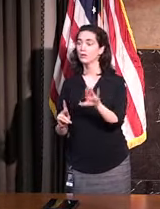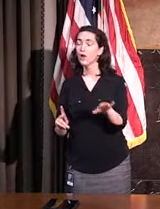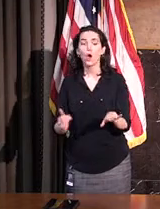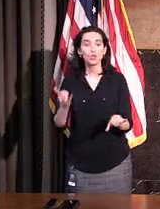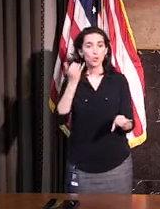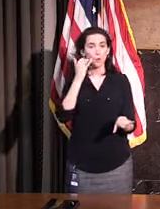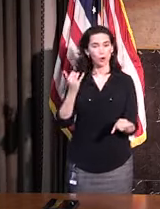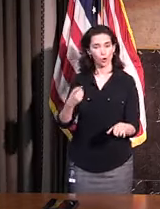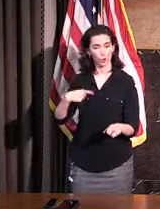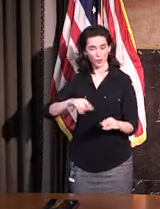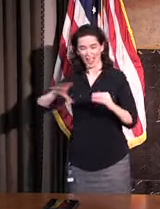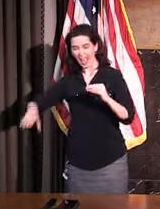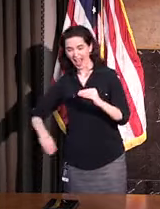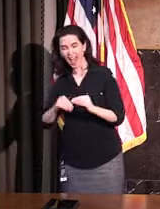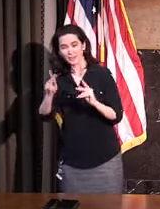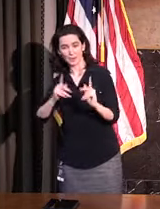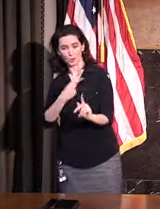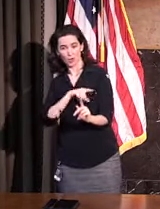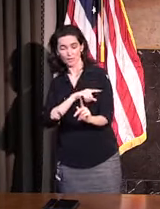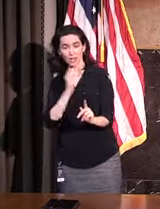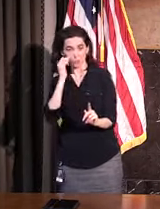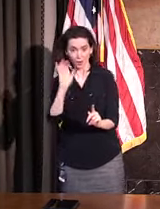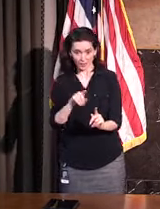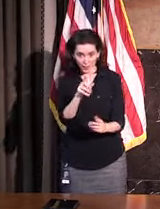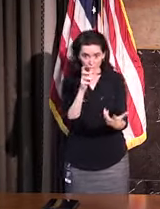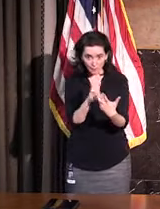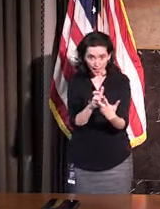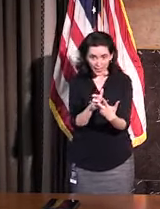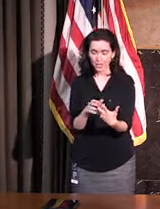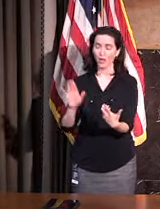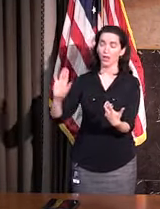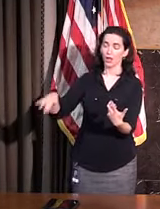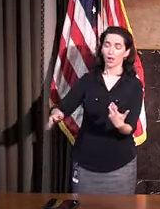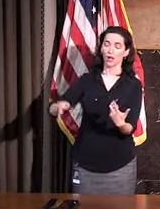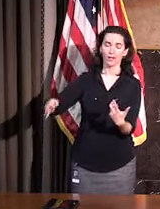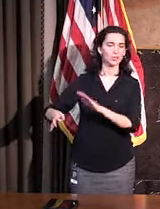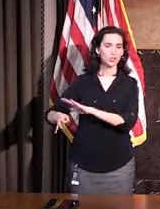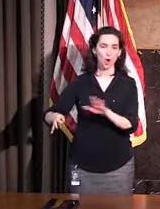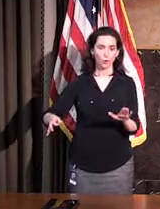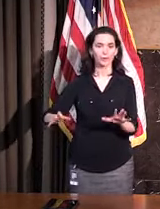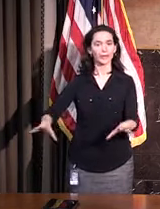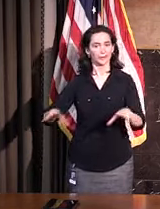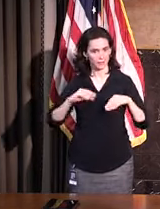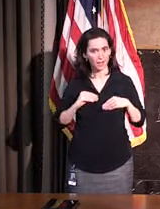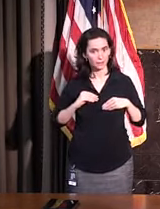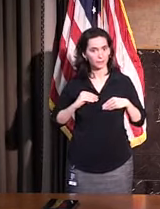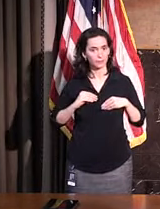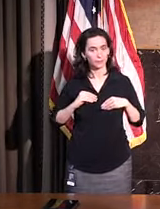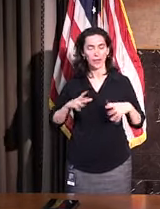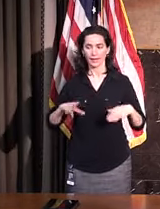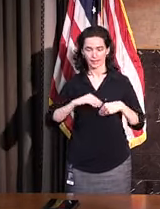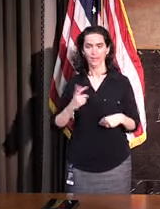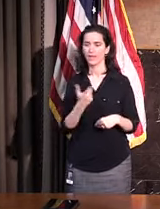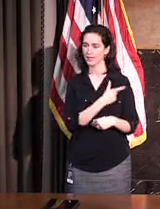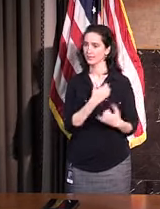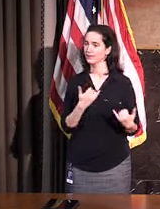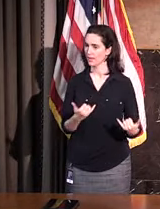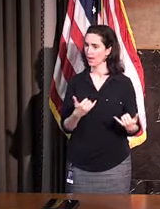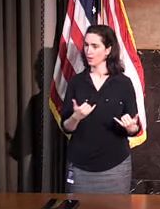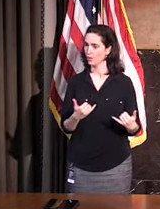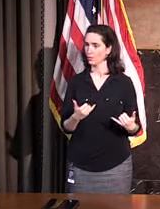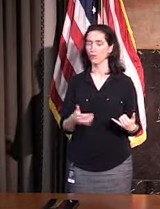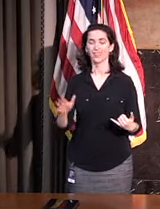become eligible, don't pass up that opportunity. Don't pass up the opportunity to get vaccinated.